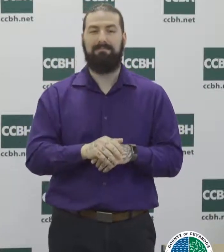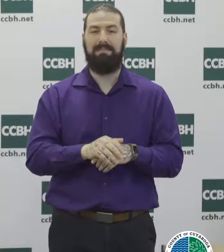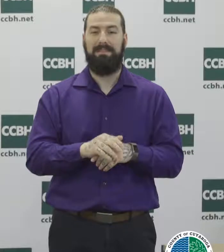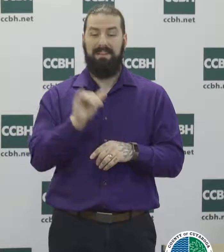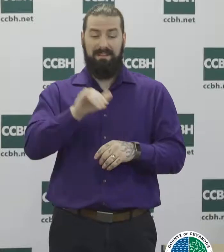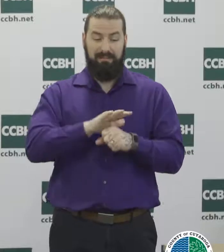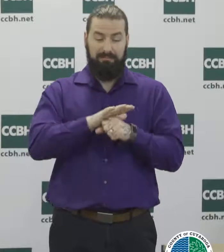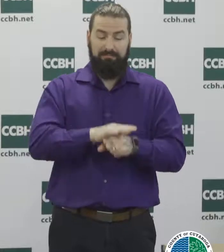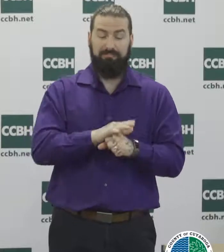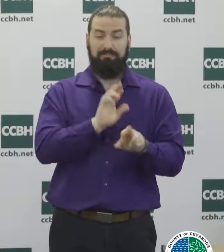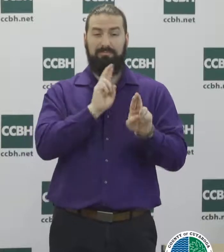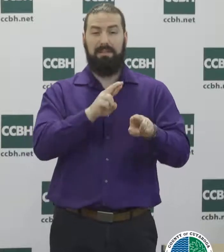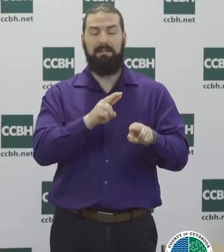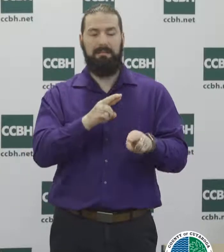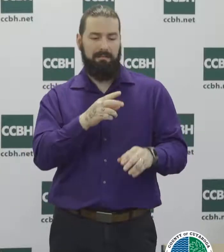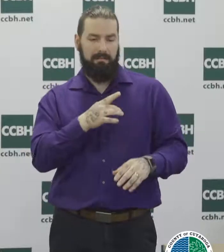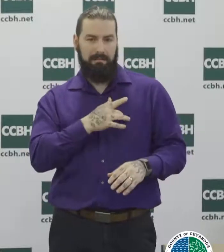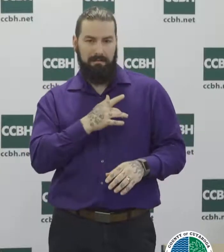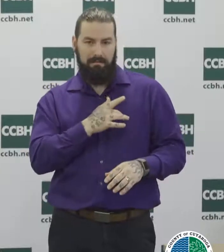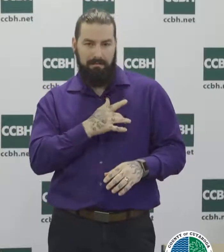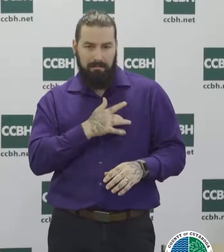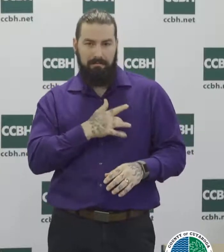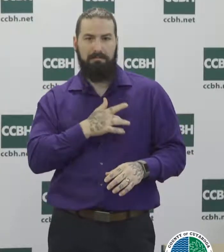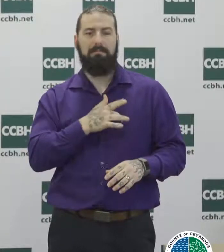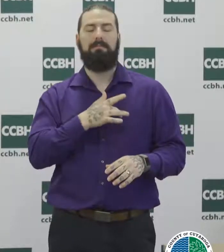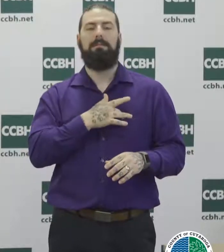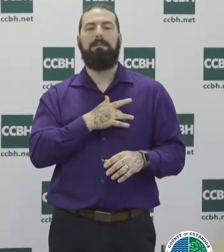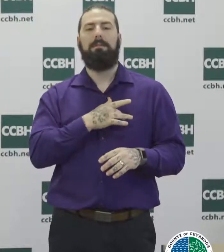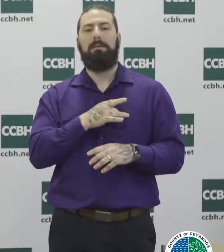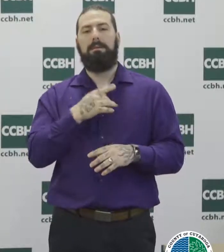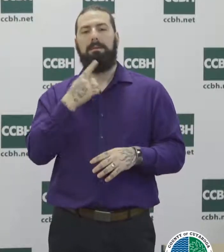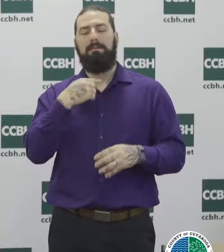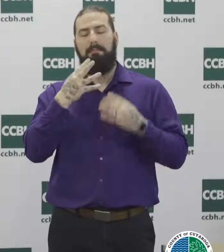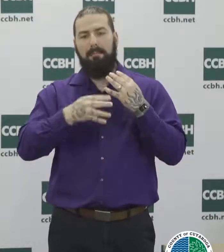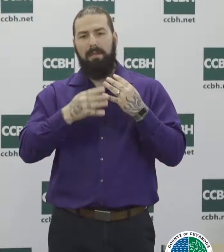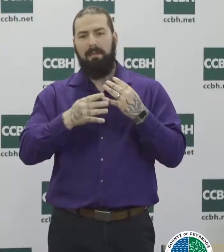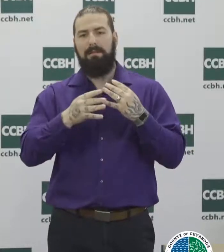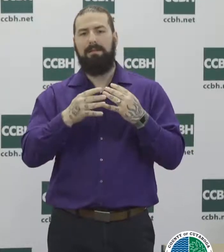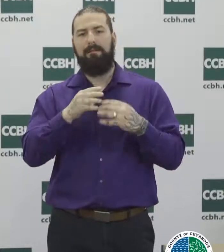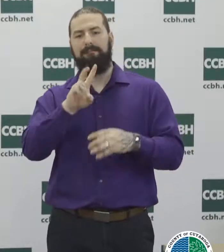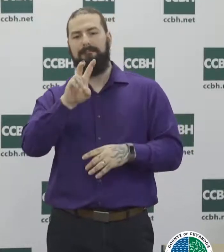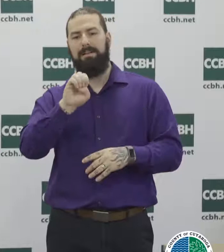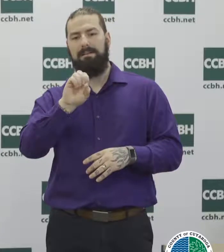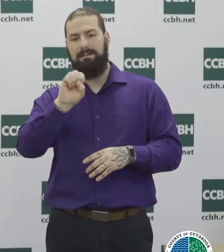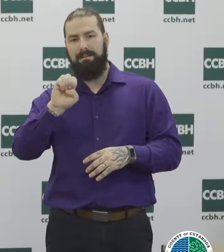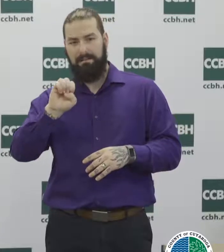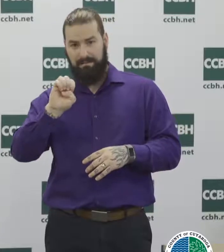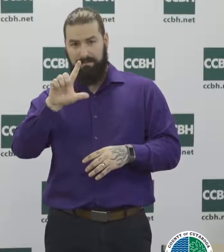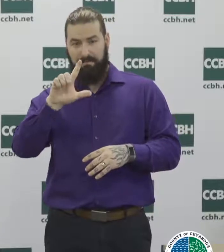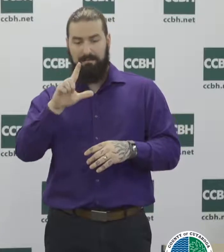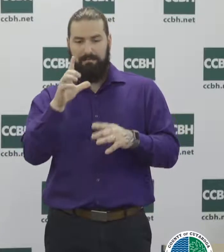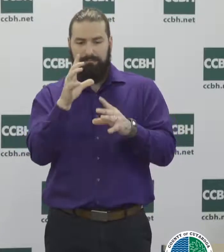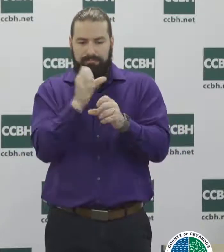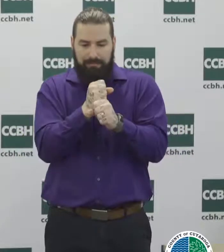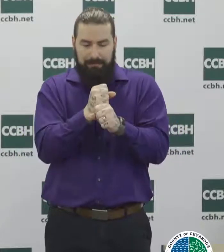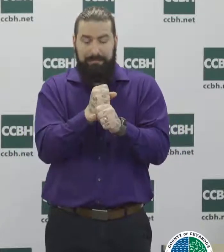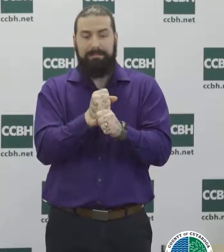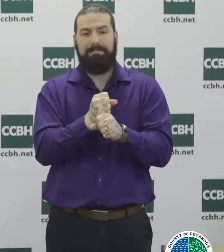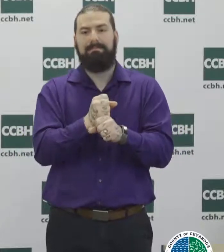response, heart rate increases, blood vessels constrict, blood pressure rises, and